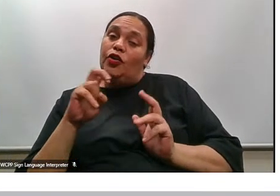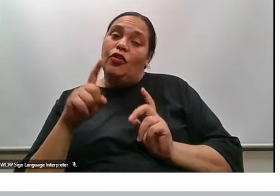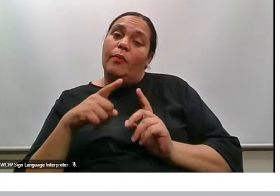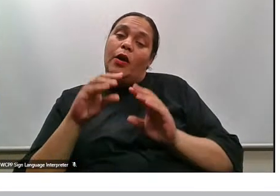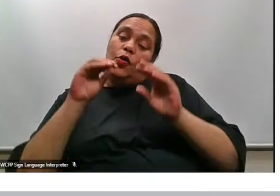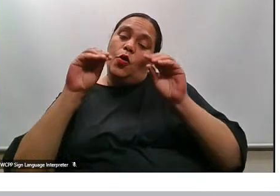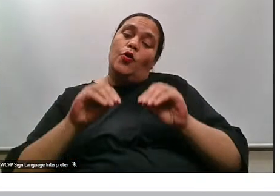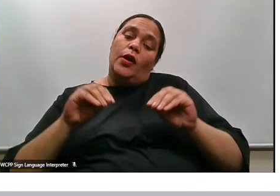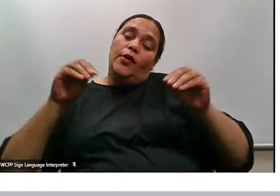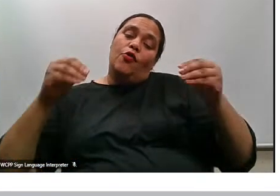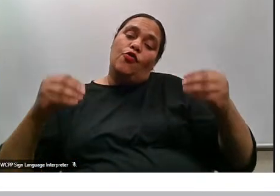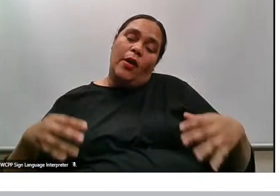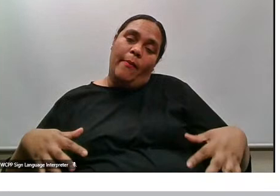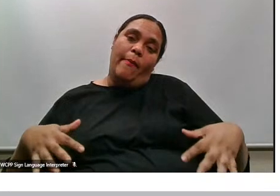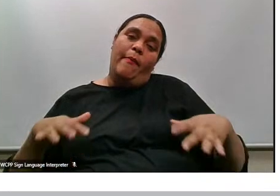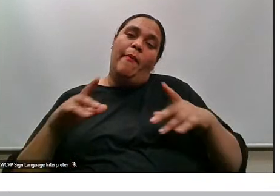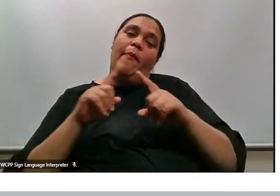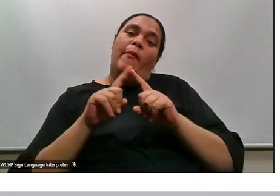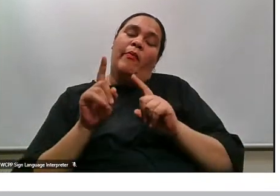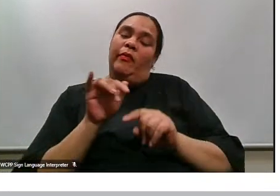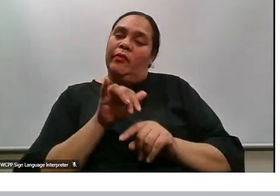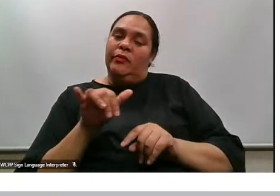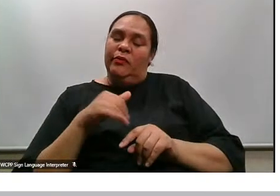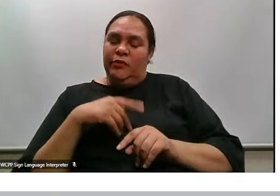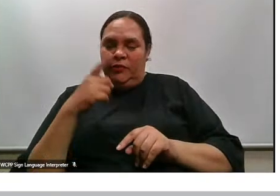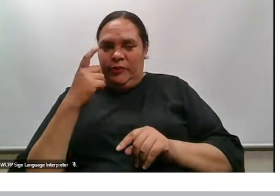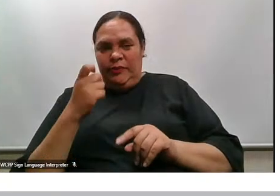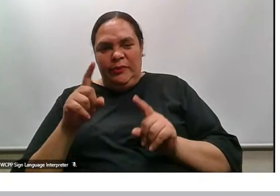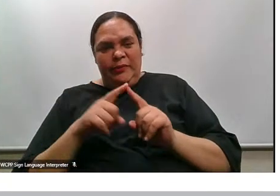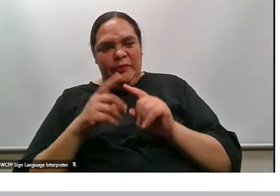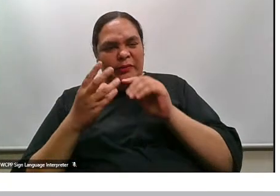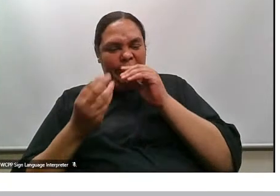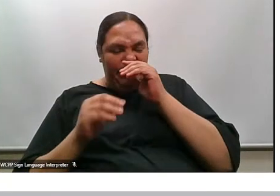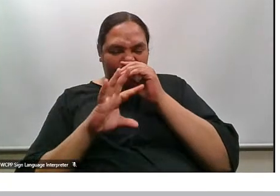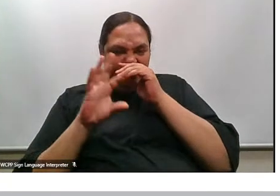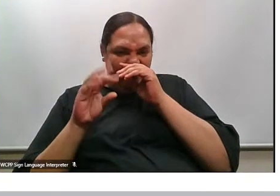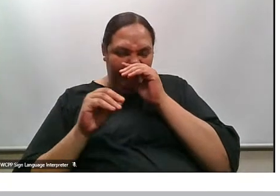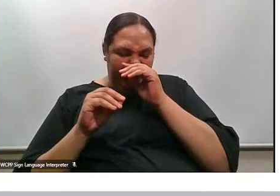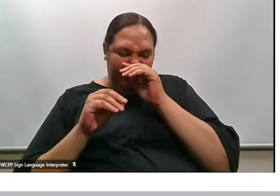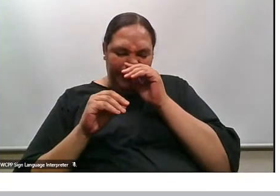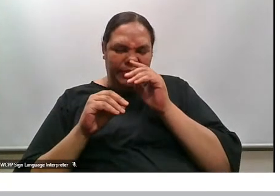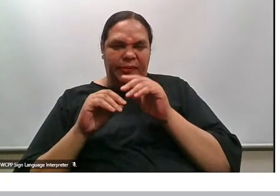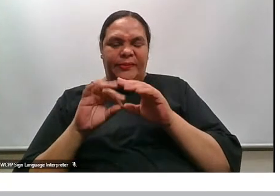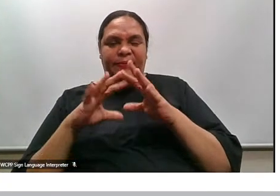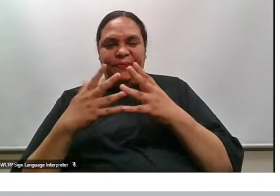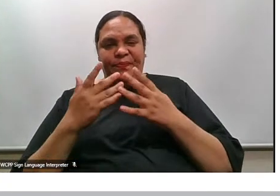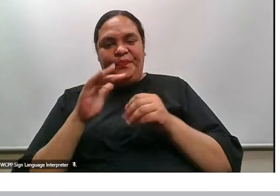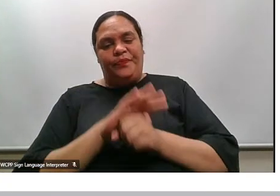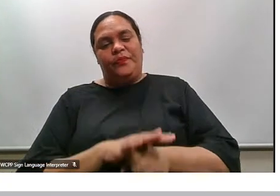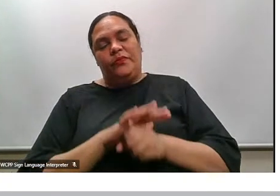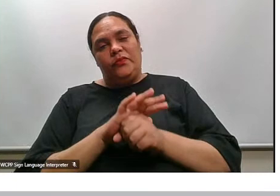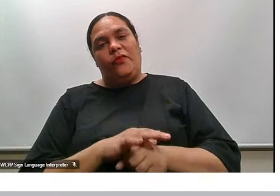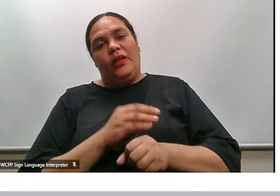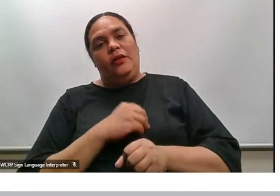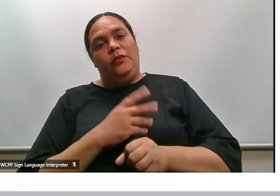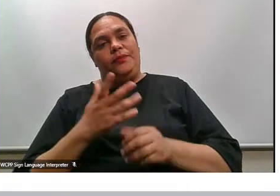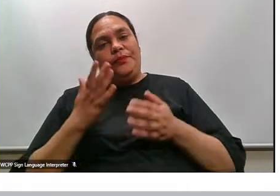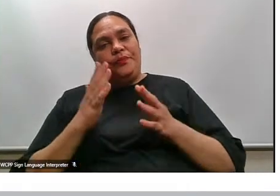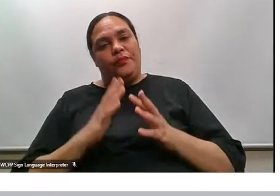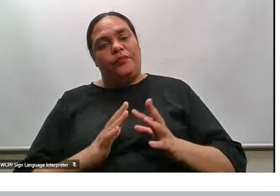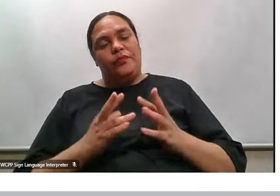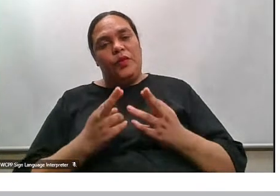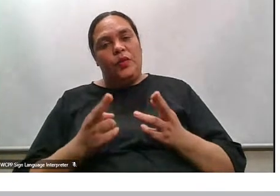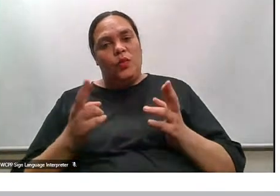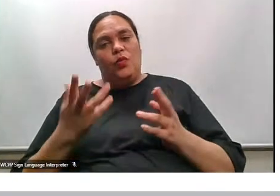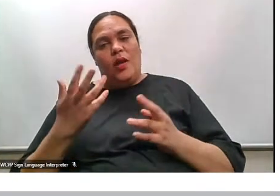organogram, which I would believe has got also everything to do with how the pressures to human resources that